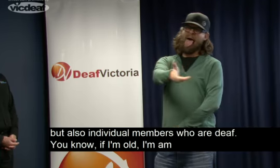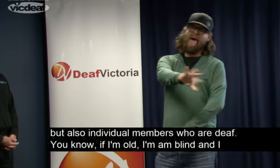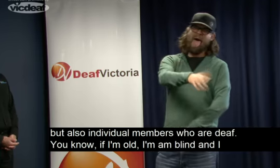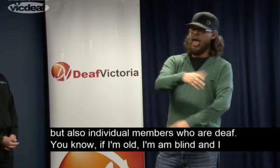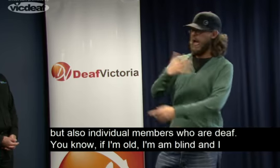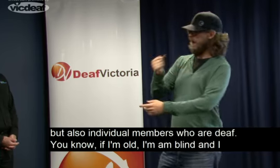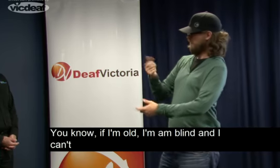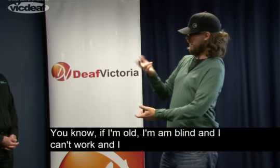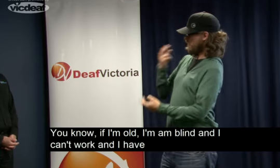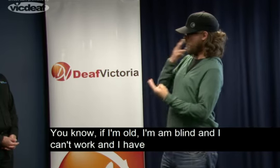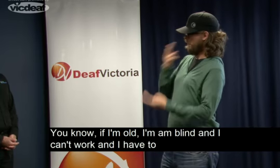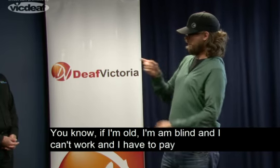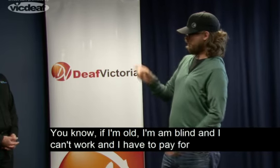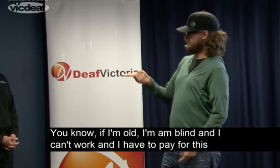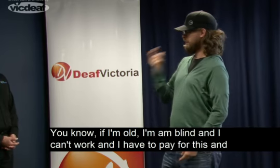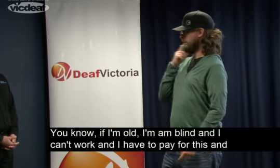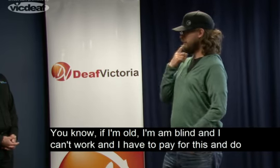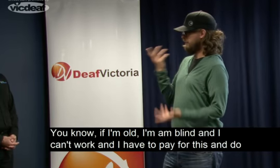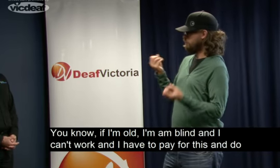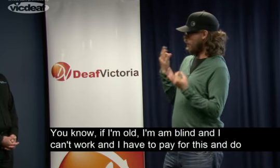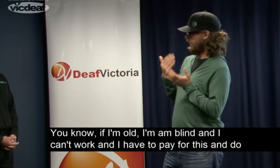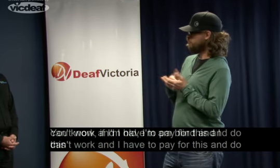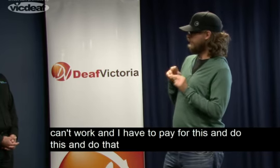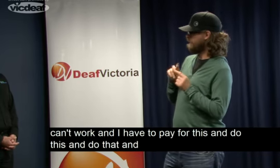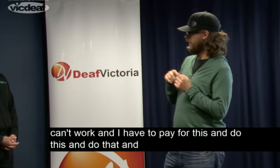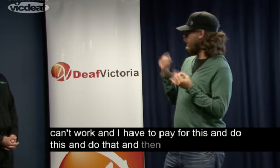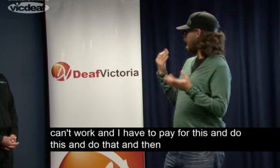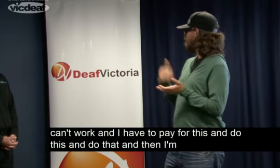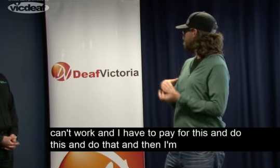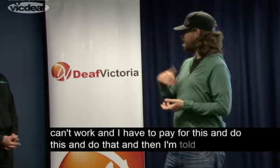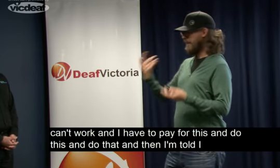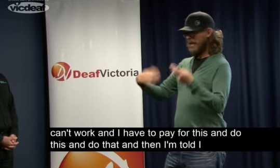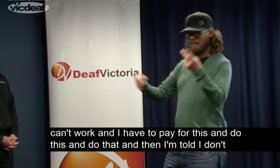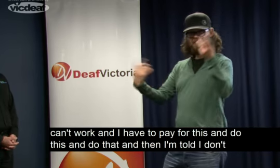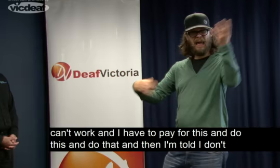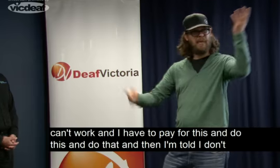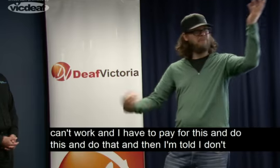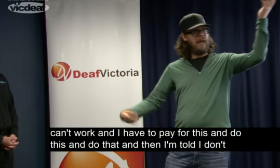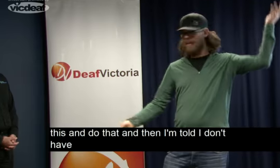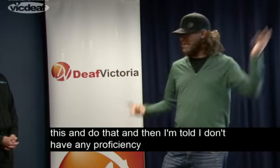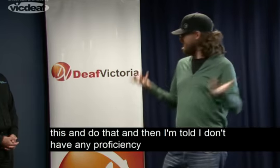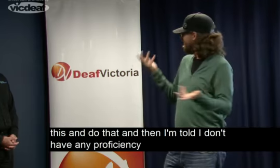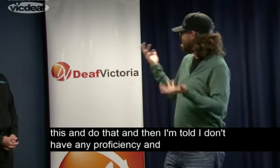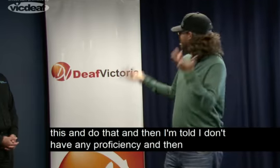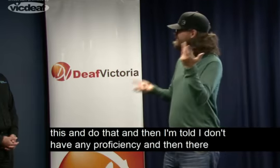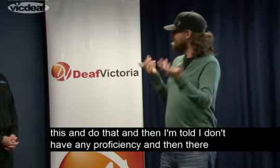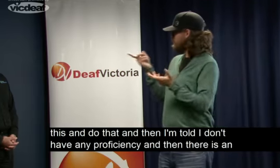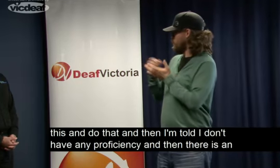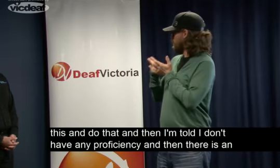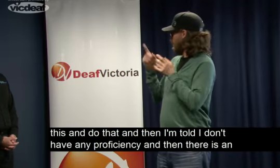do that, and then I'm told that, you know, I don't have any proficiency, or, you know, and then there's an extra fee for this and that. It just goes on and